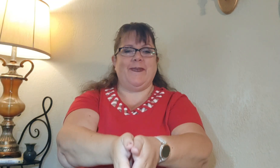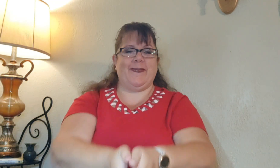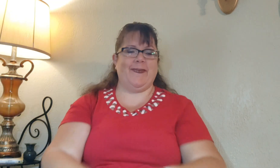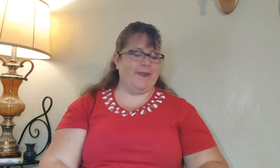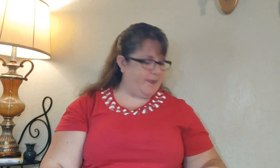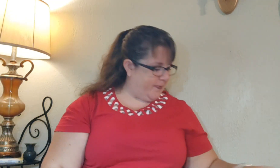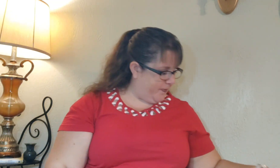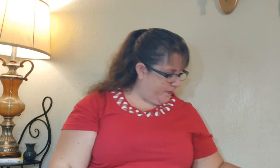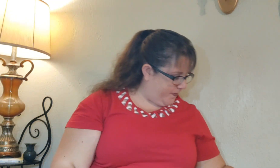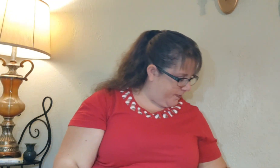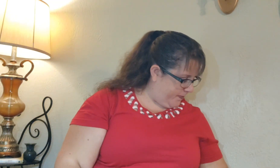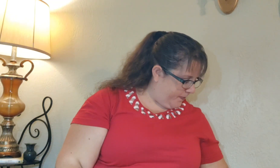in.